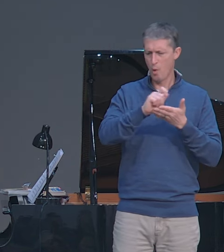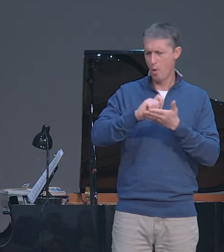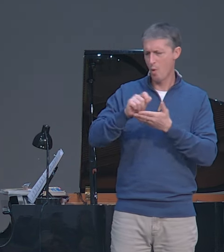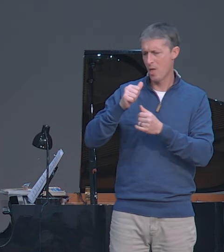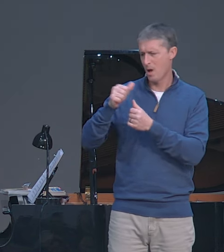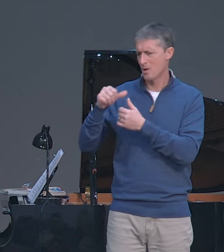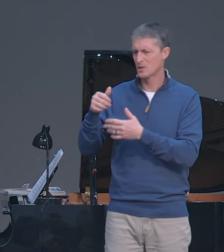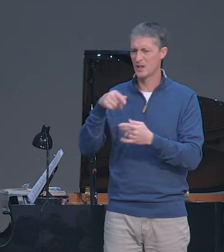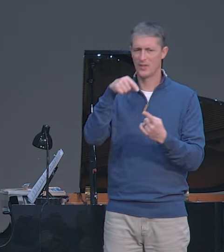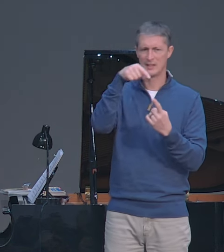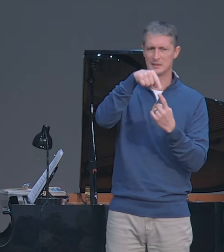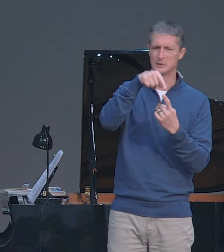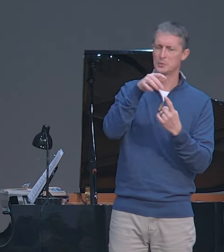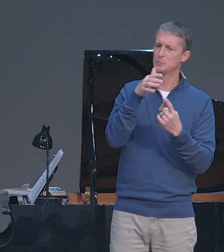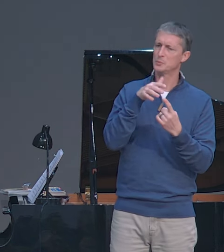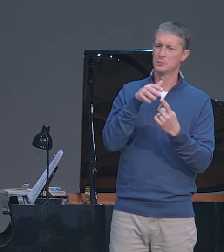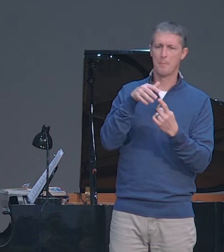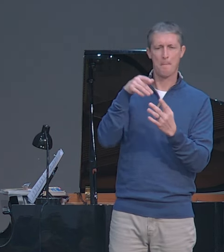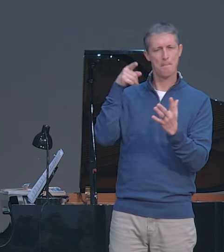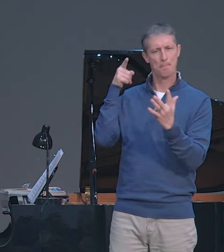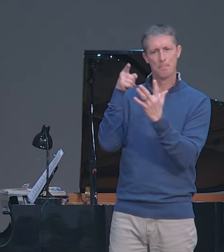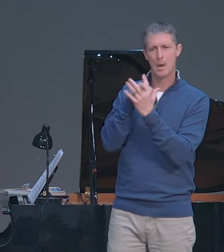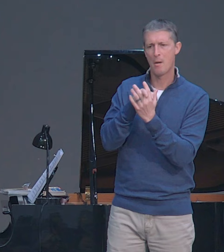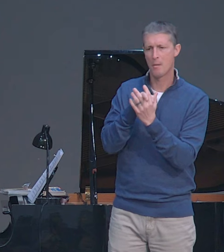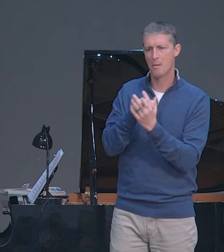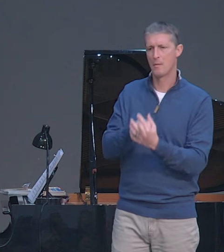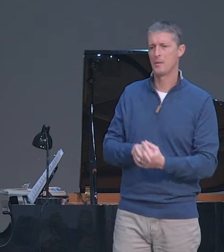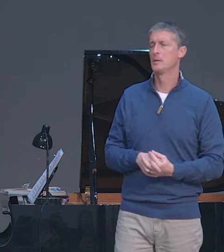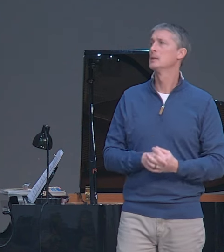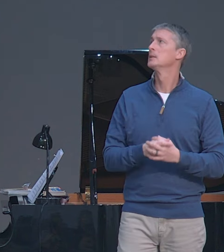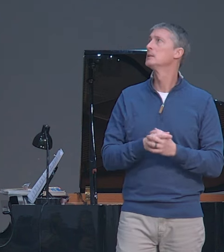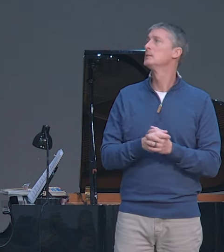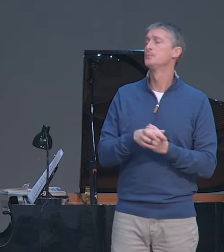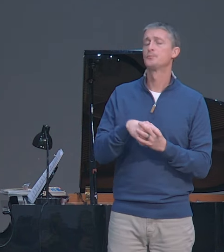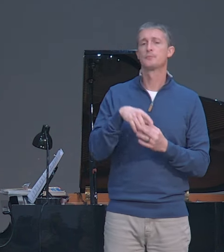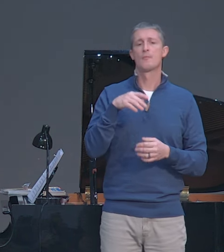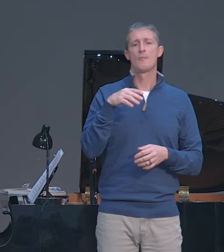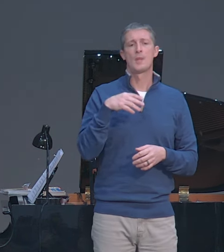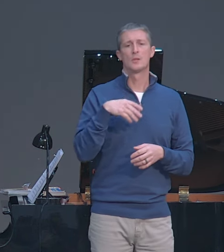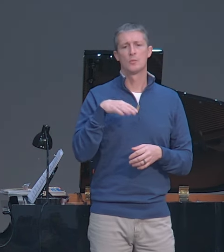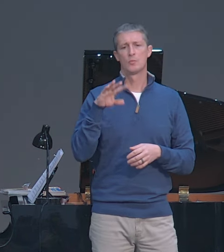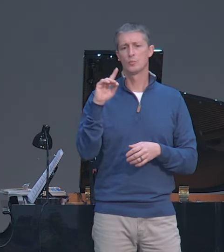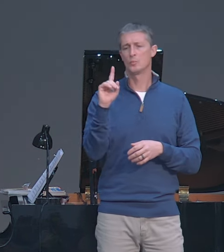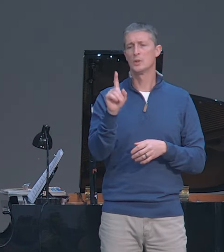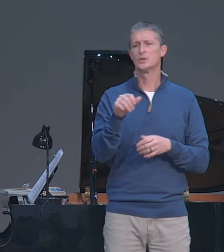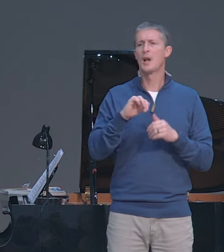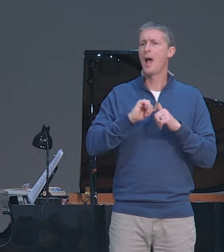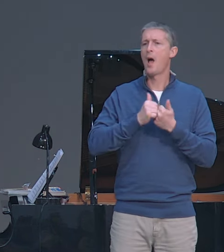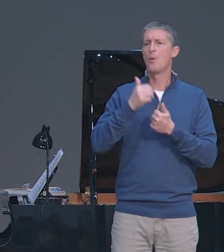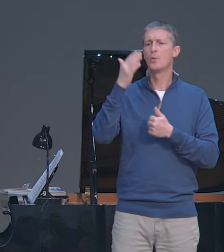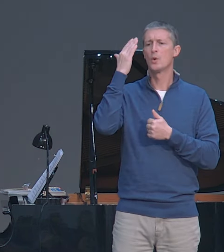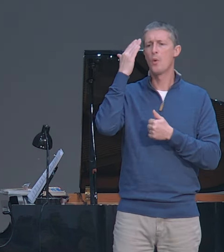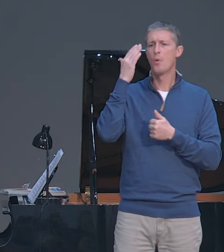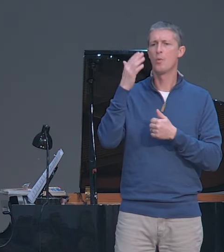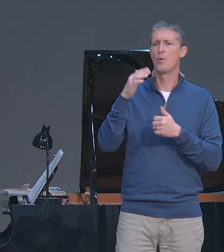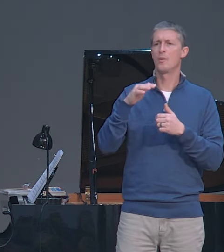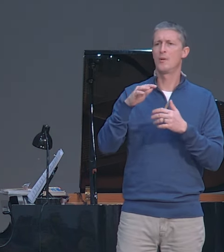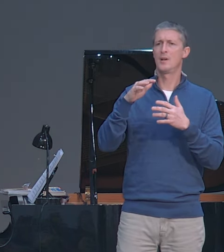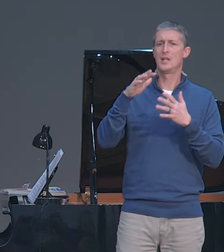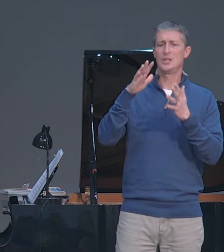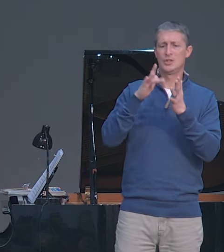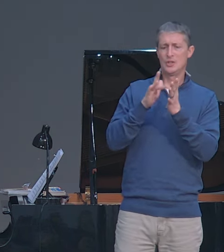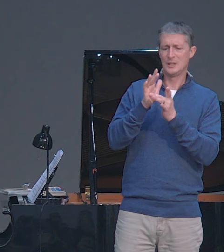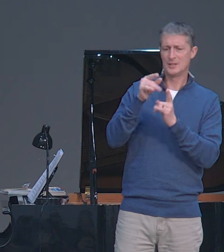The question that it answers is this. How do we know that Jesus